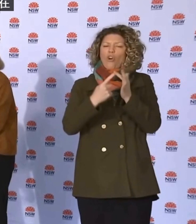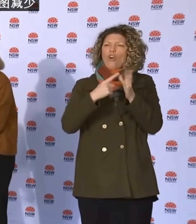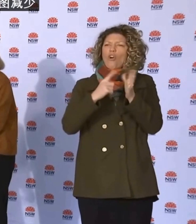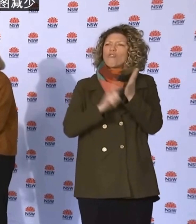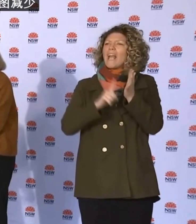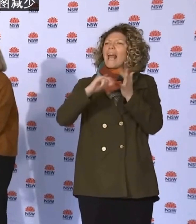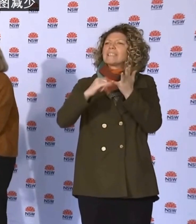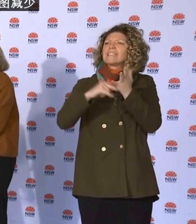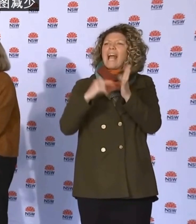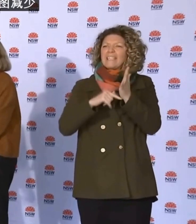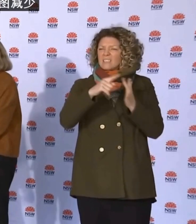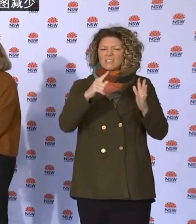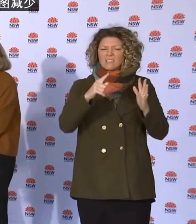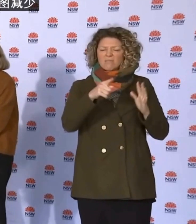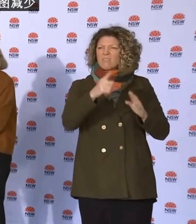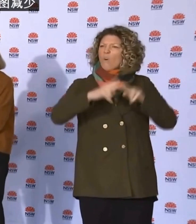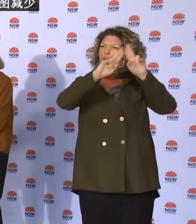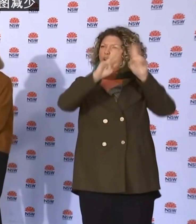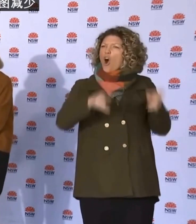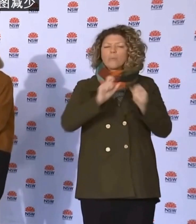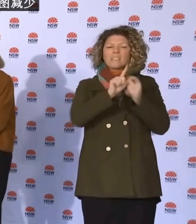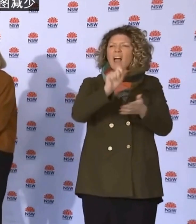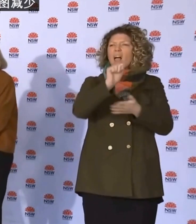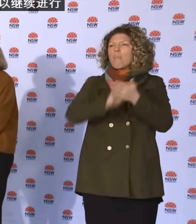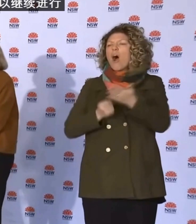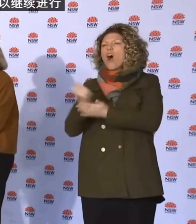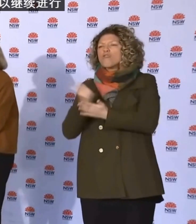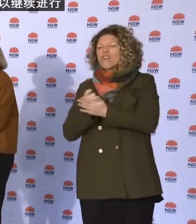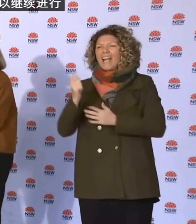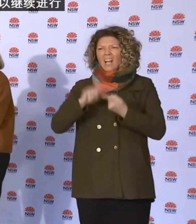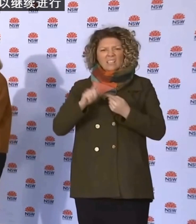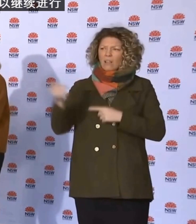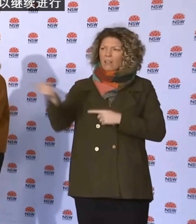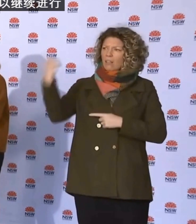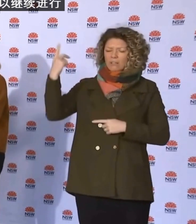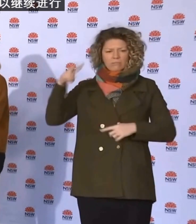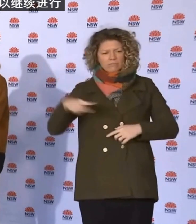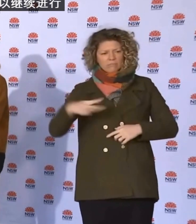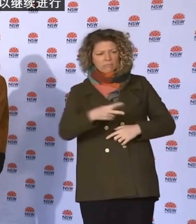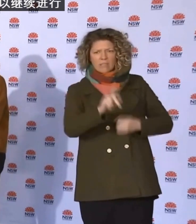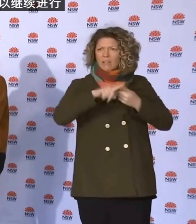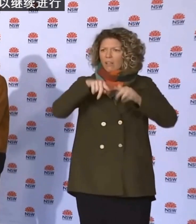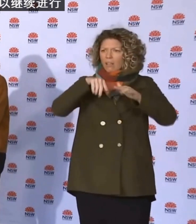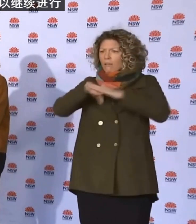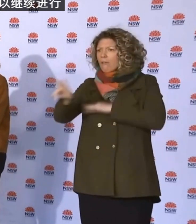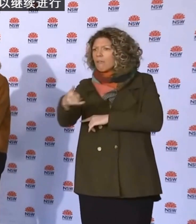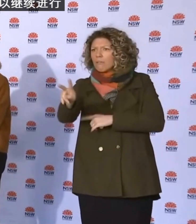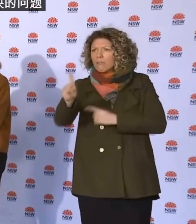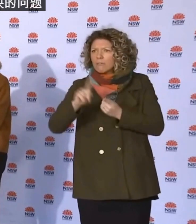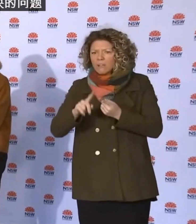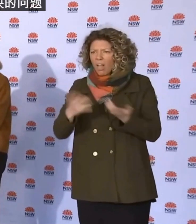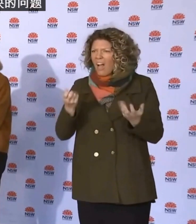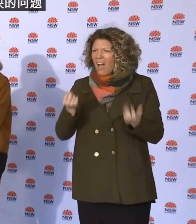the current lockdown where we're trying to reduce interruptions? Well, look, there are certain activity can continue so long as it's